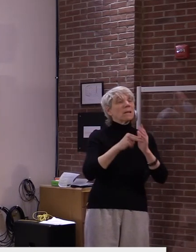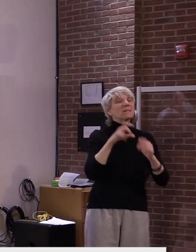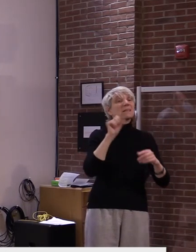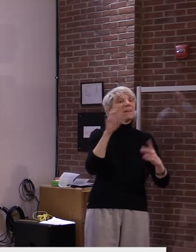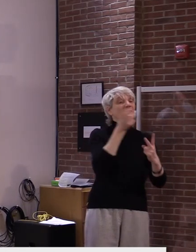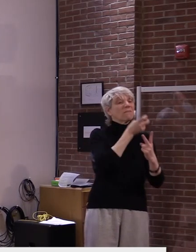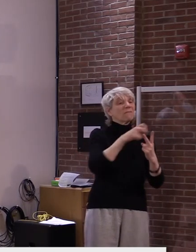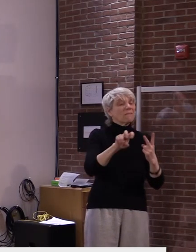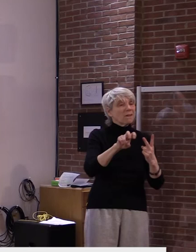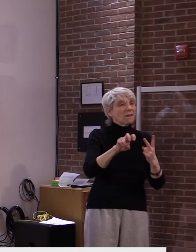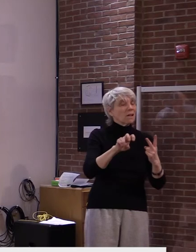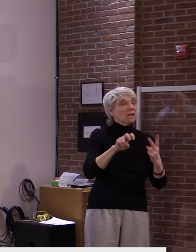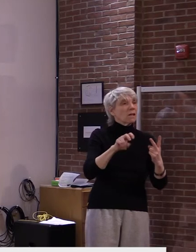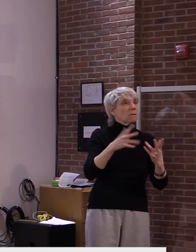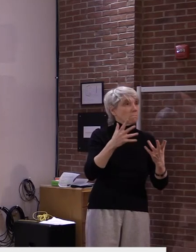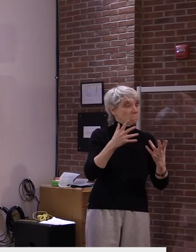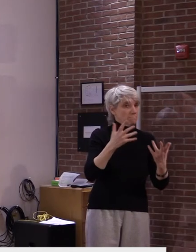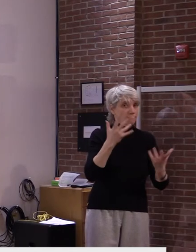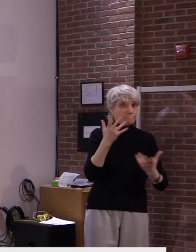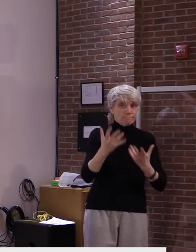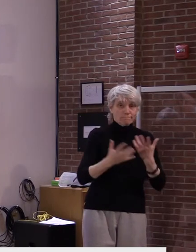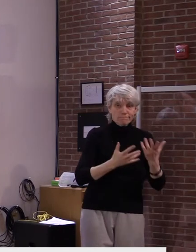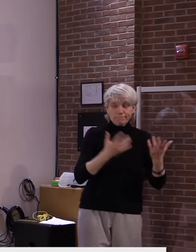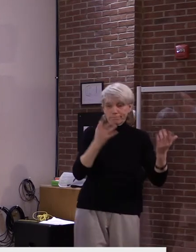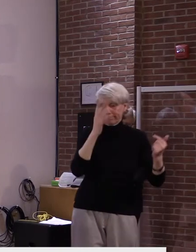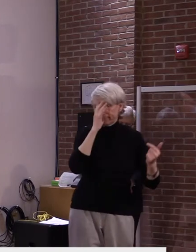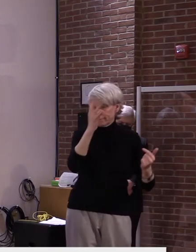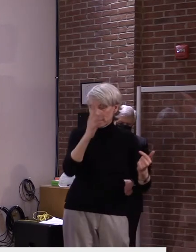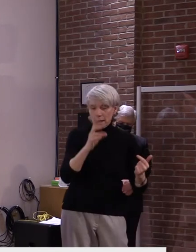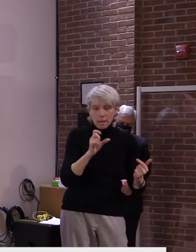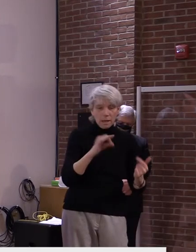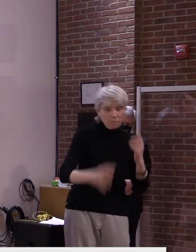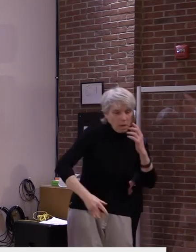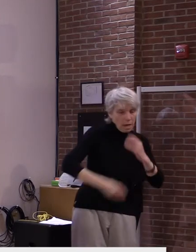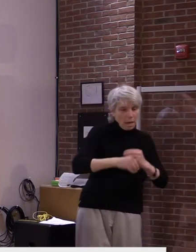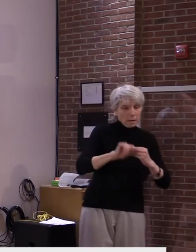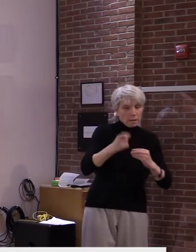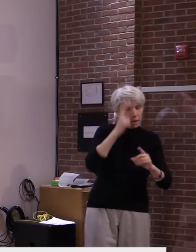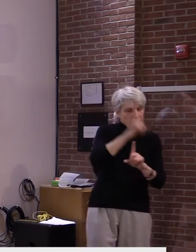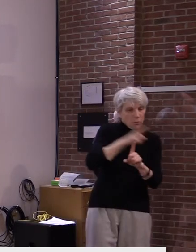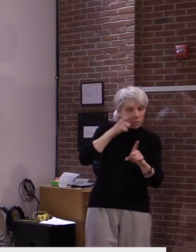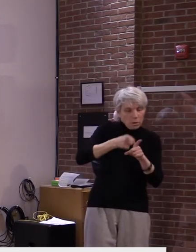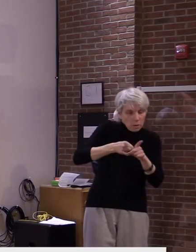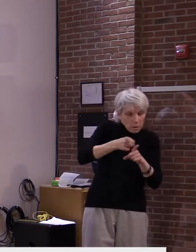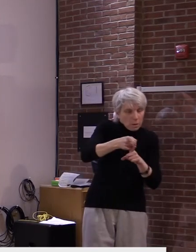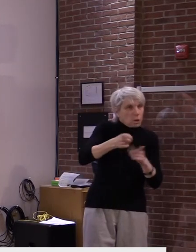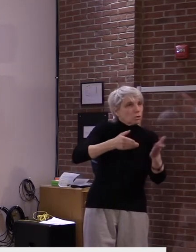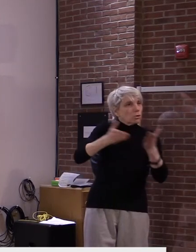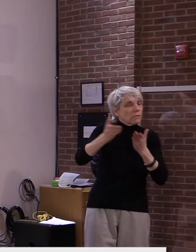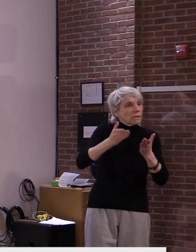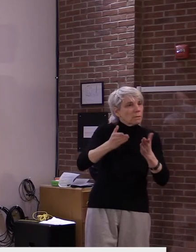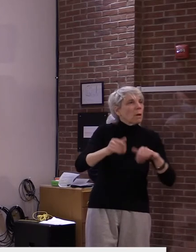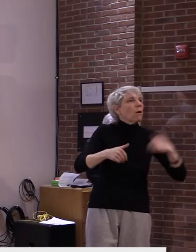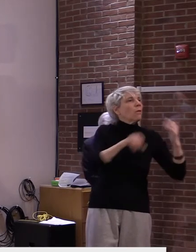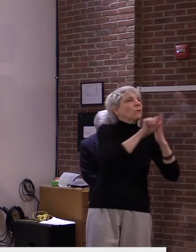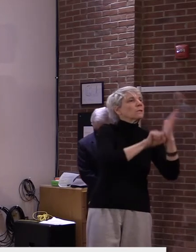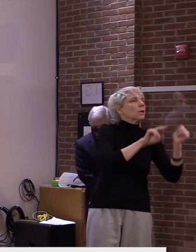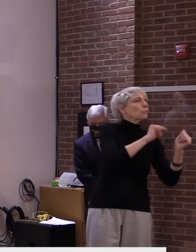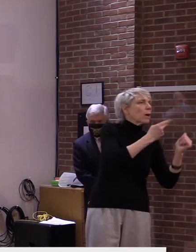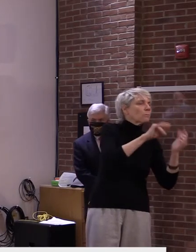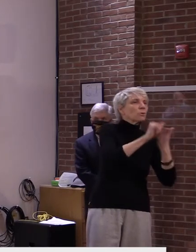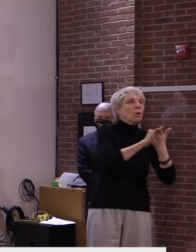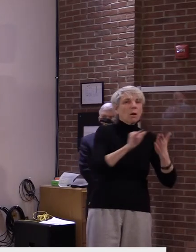disadvantage, let's say, if we were to tax certain services as compared to another state that does not. I mean, we just